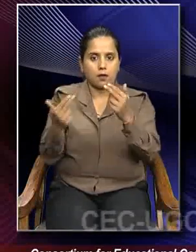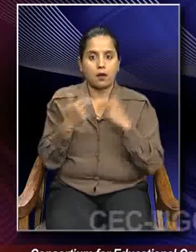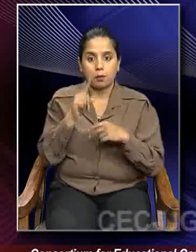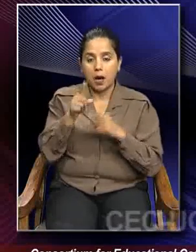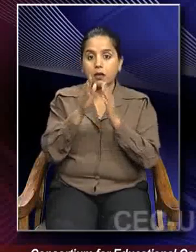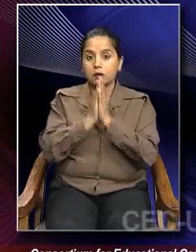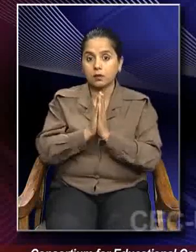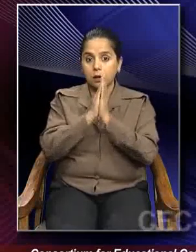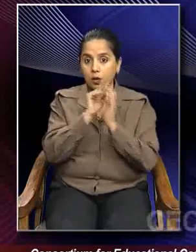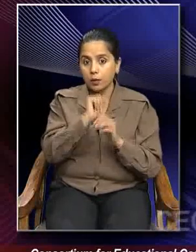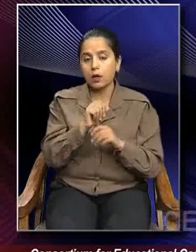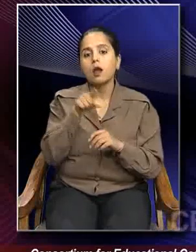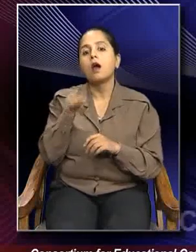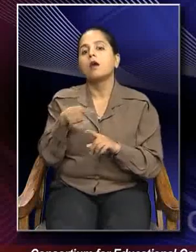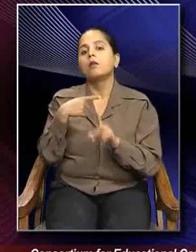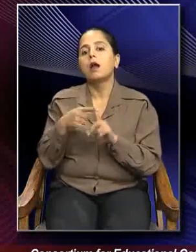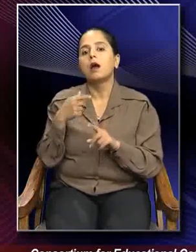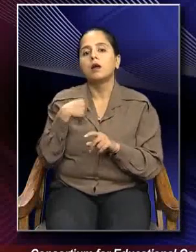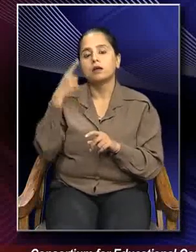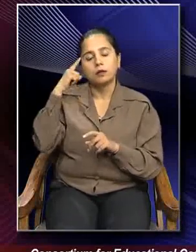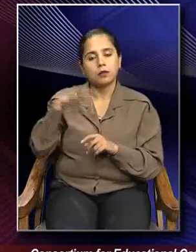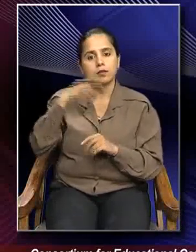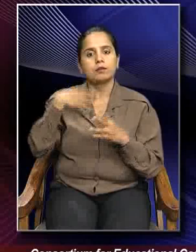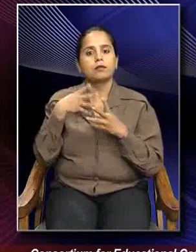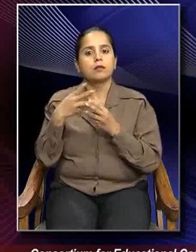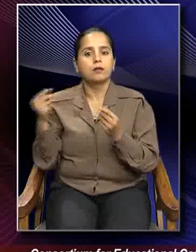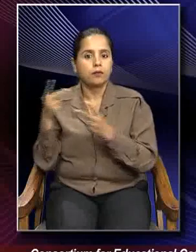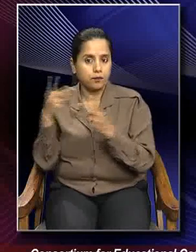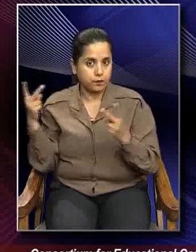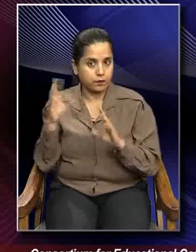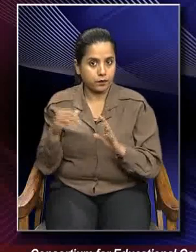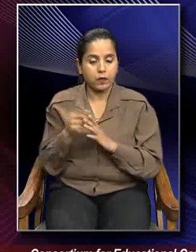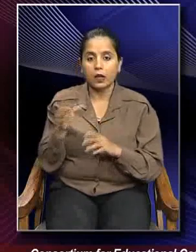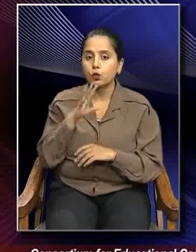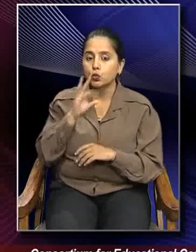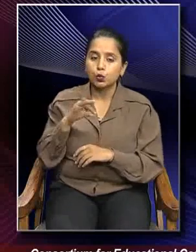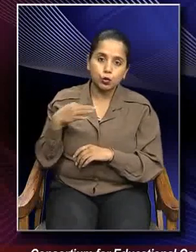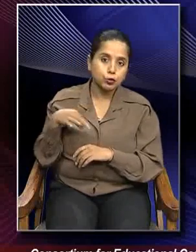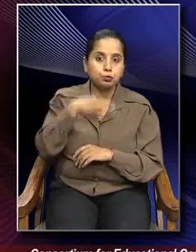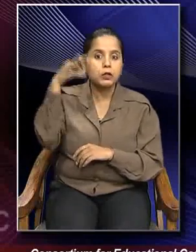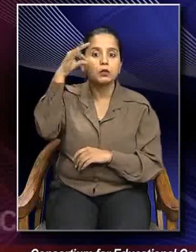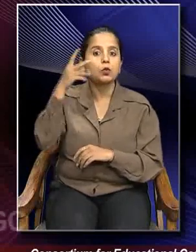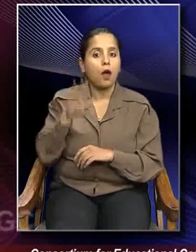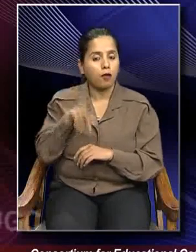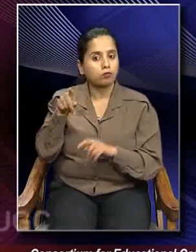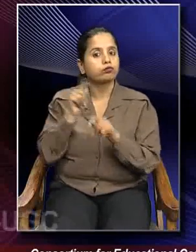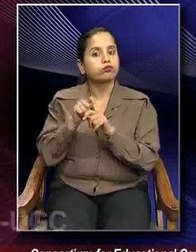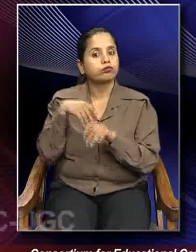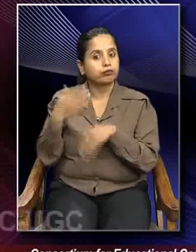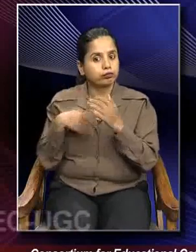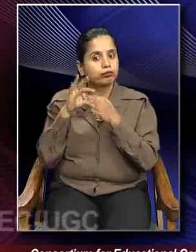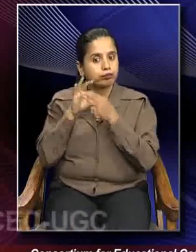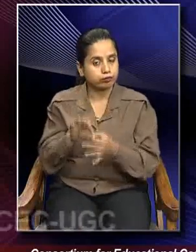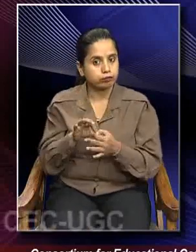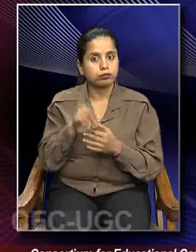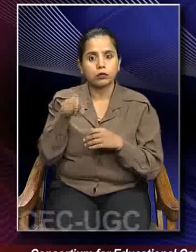Dharma and Moksha, which deal with true spirituality, they